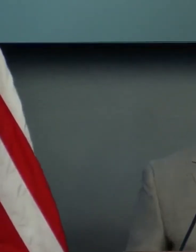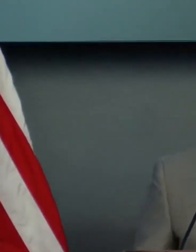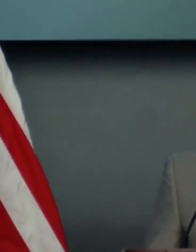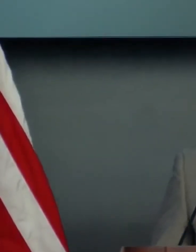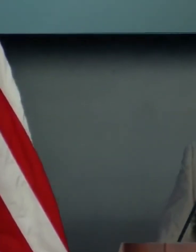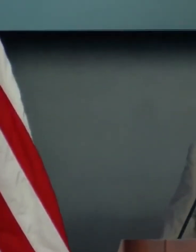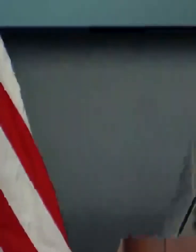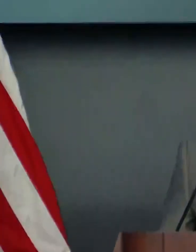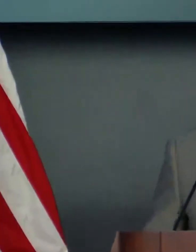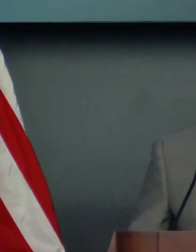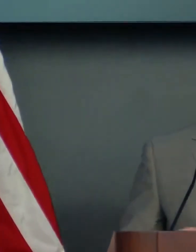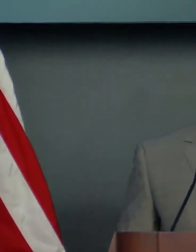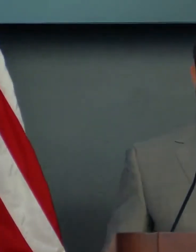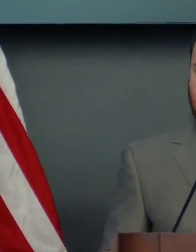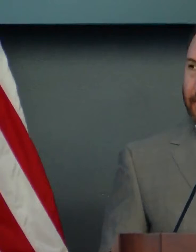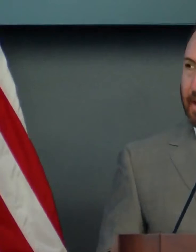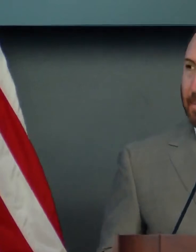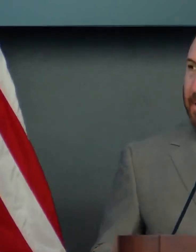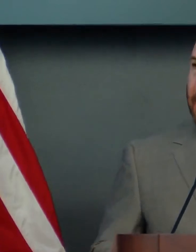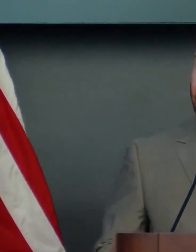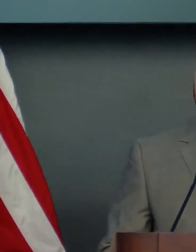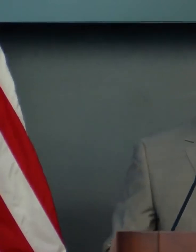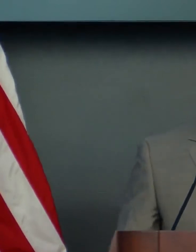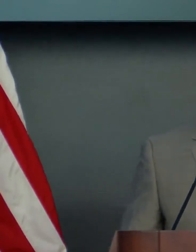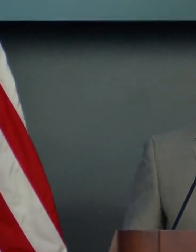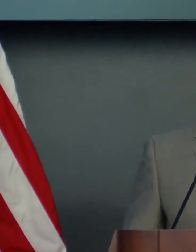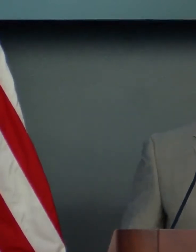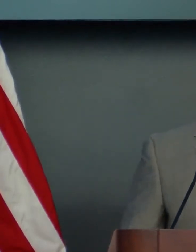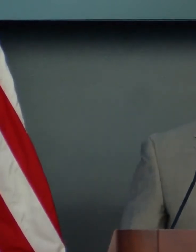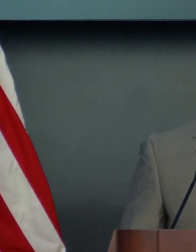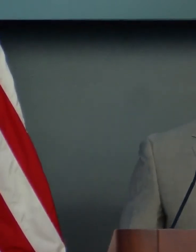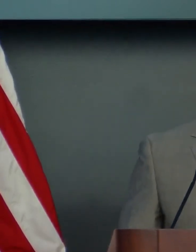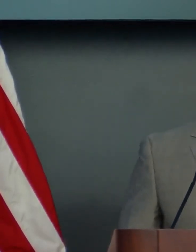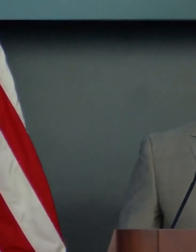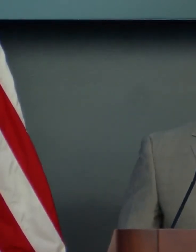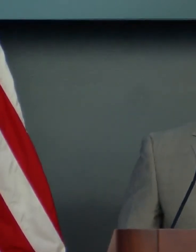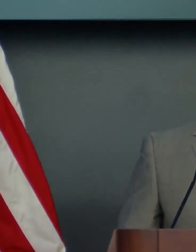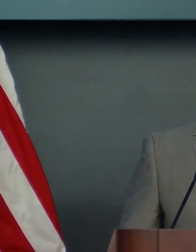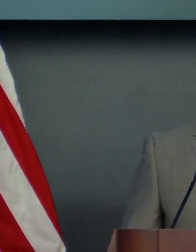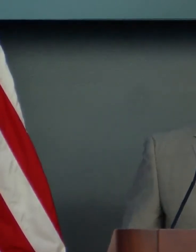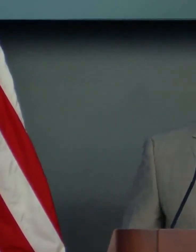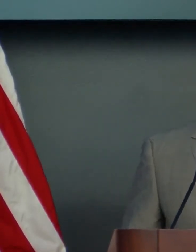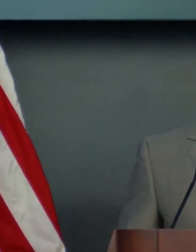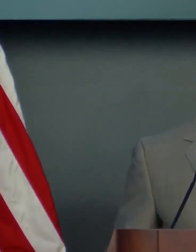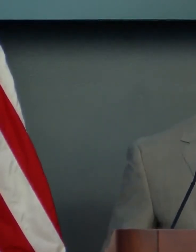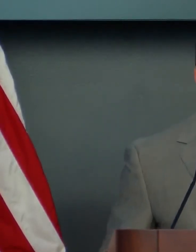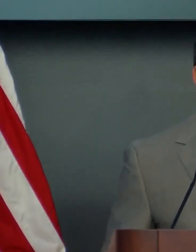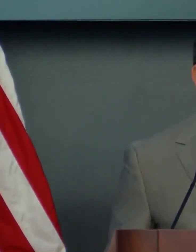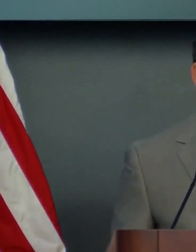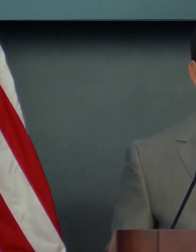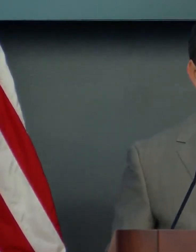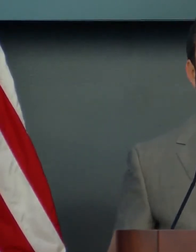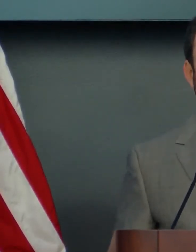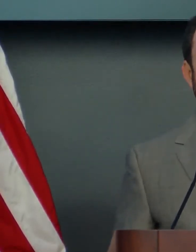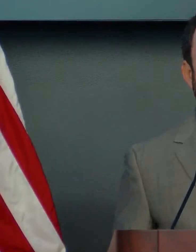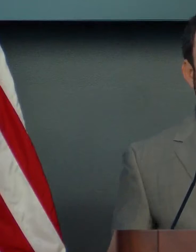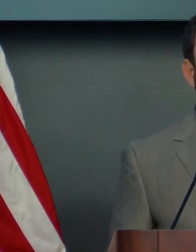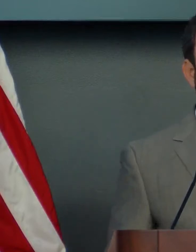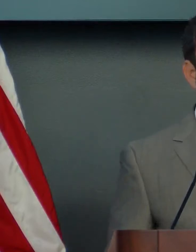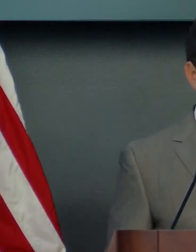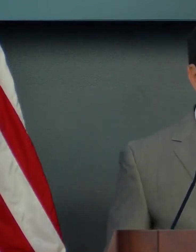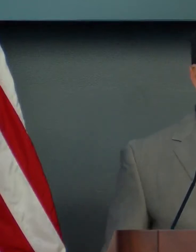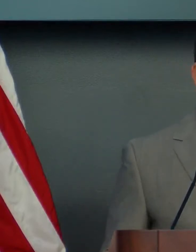Good afternoon. Thank you, Governor. On behalf of Secretary Phillips and the Department of Health, we thank you again for your continued leadership throughout this pandemic.